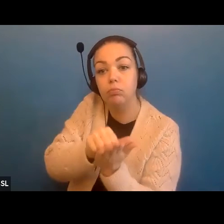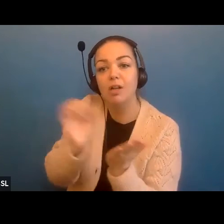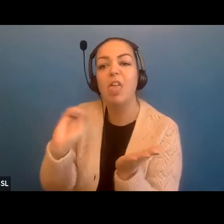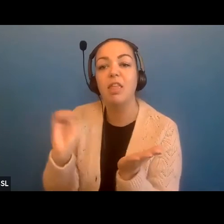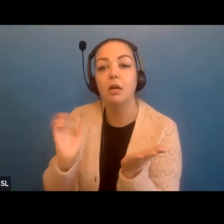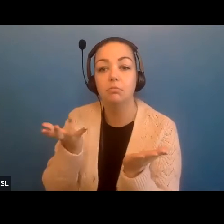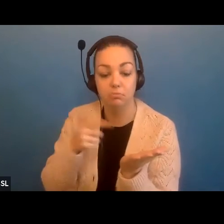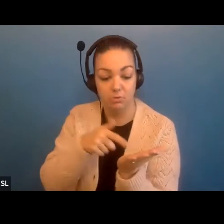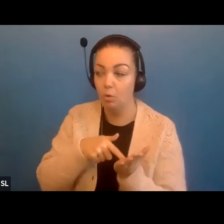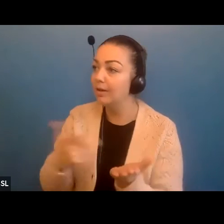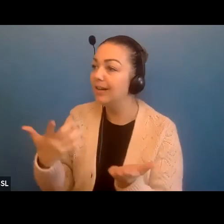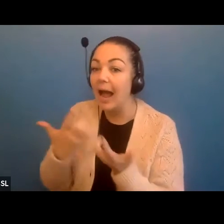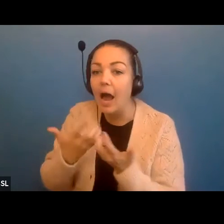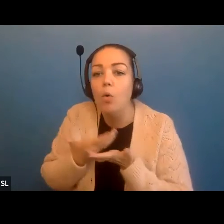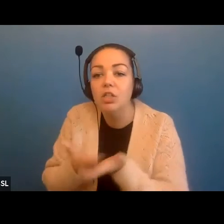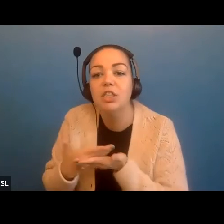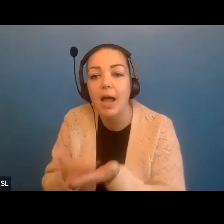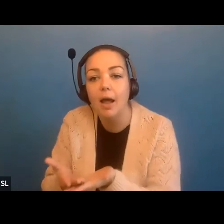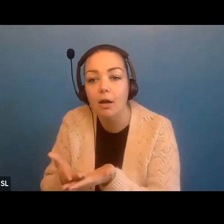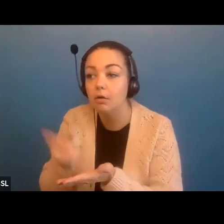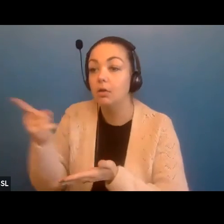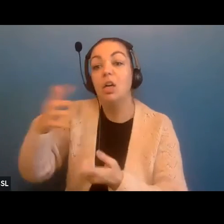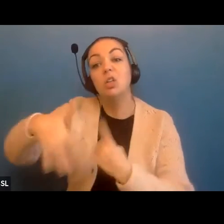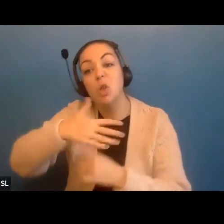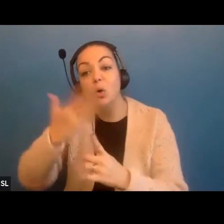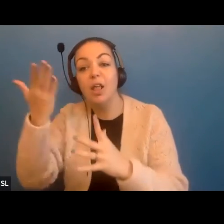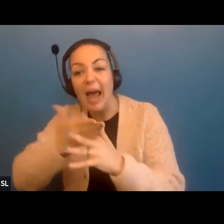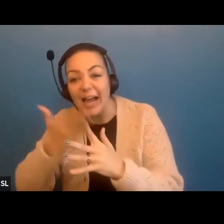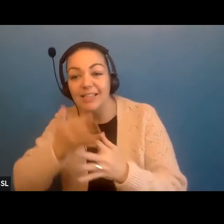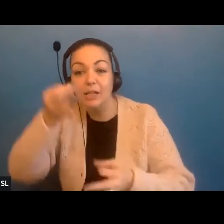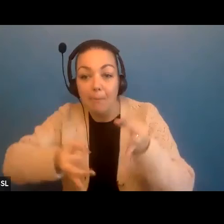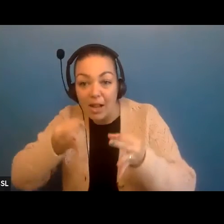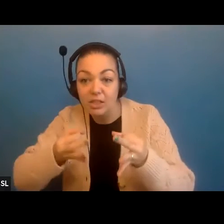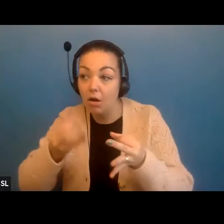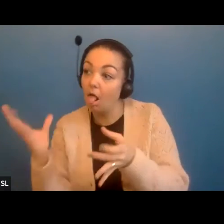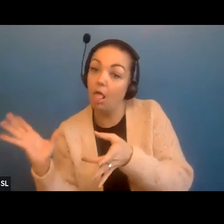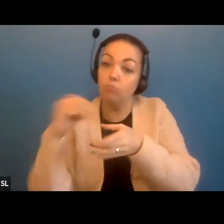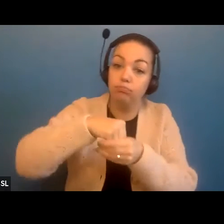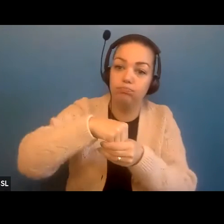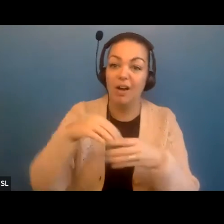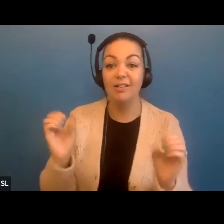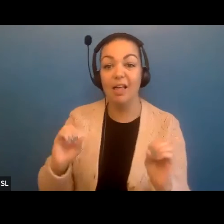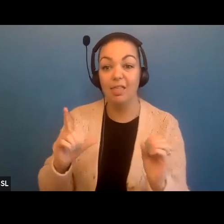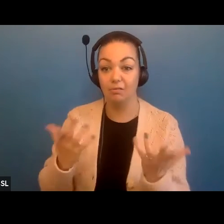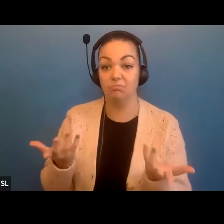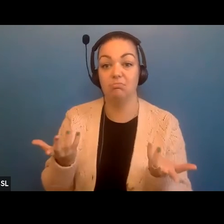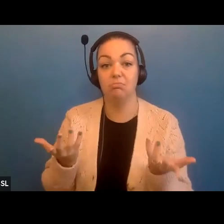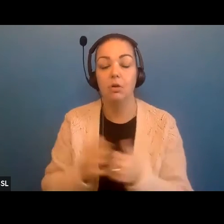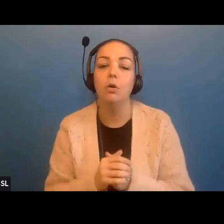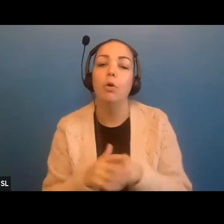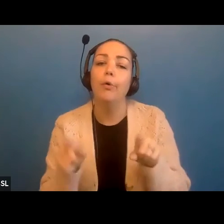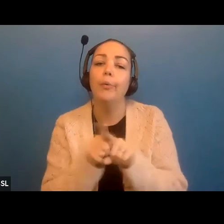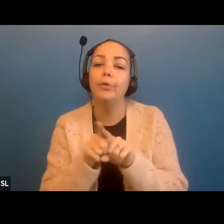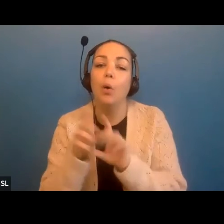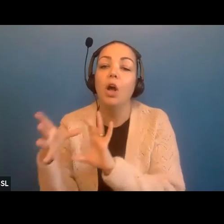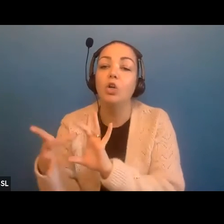disabled people in the cities, like social assistance, political participation, and many more. And then the third one is the connectivity